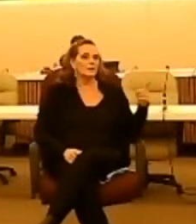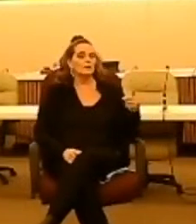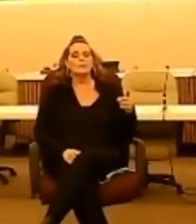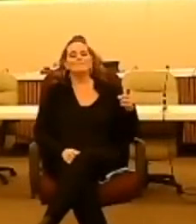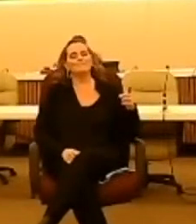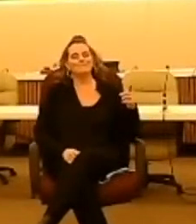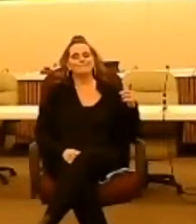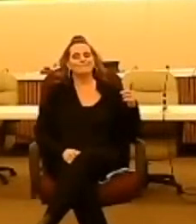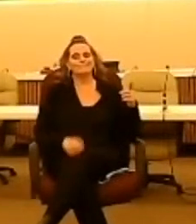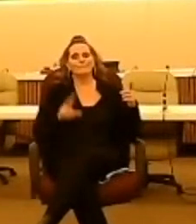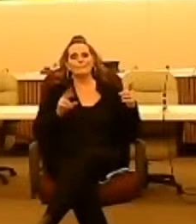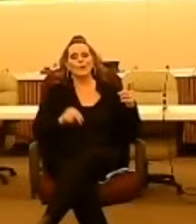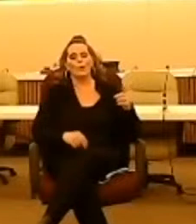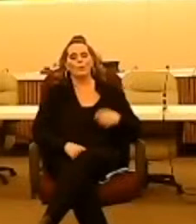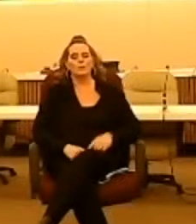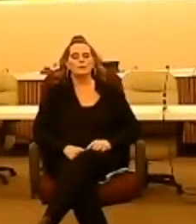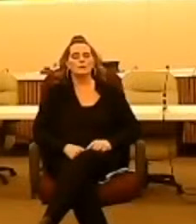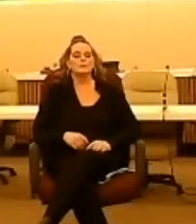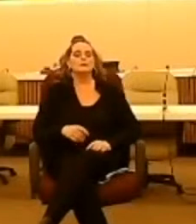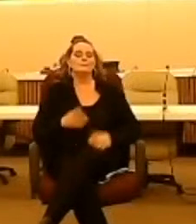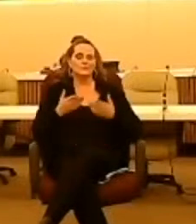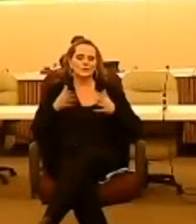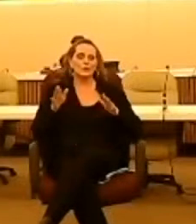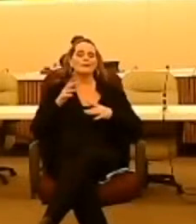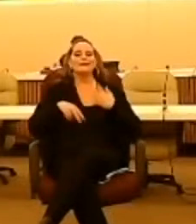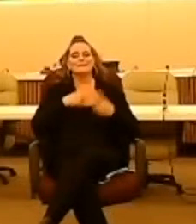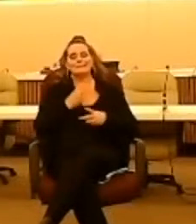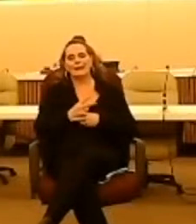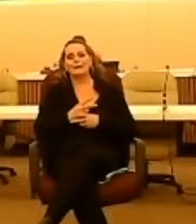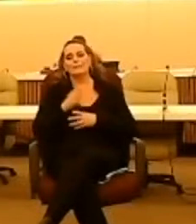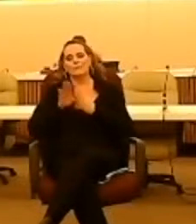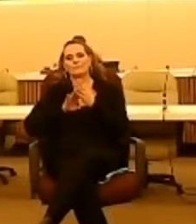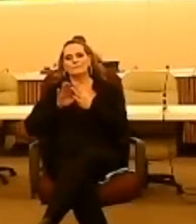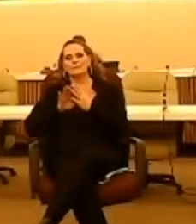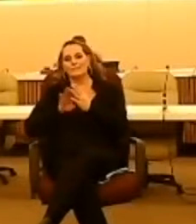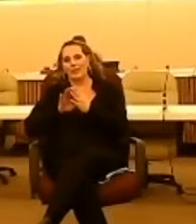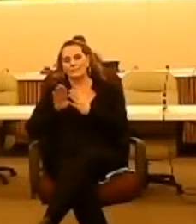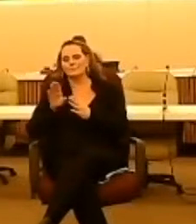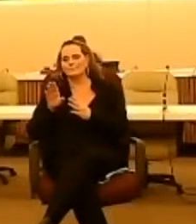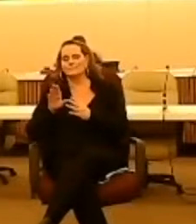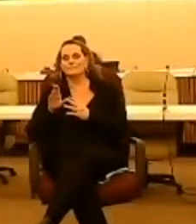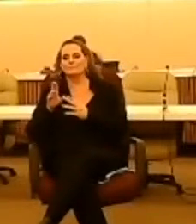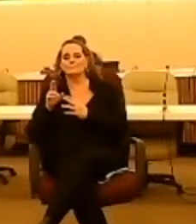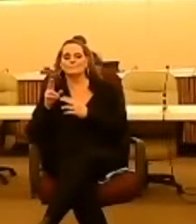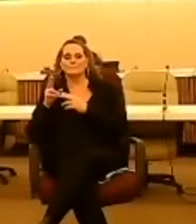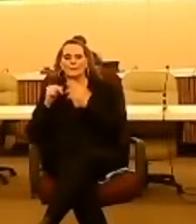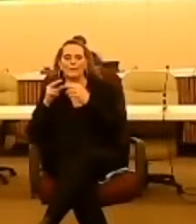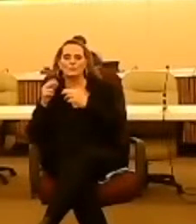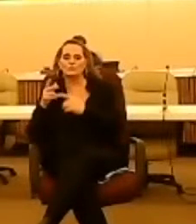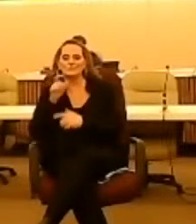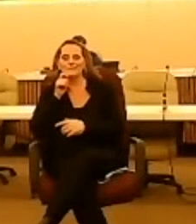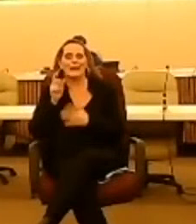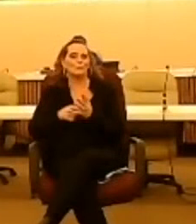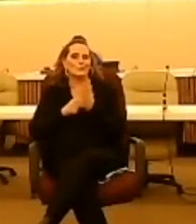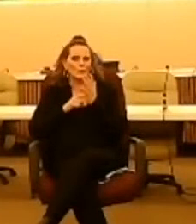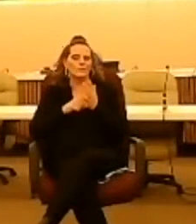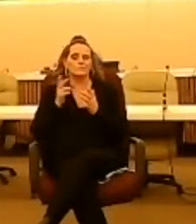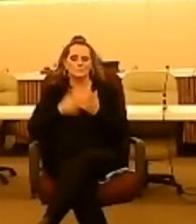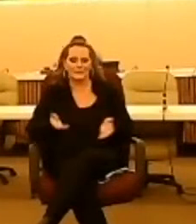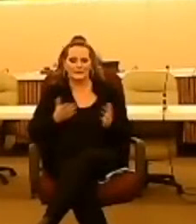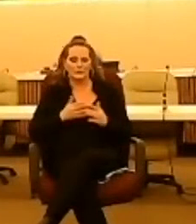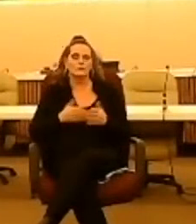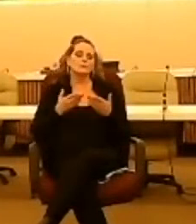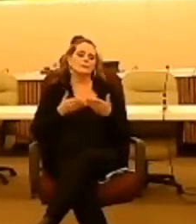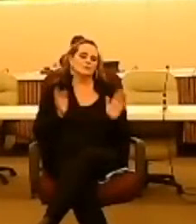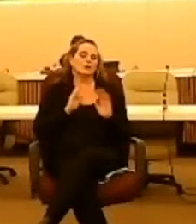No, Councilman Stafford, typically with these type of developments, they're not required to be here. Normally, the town